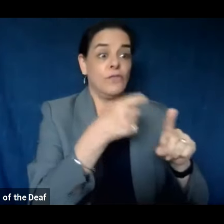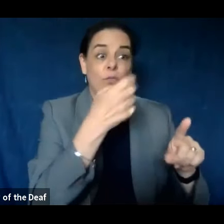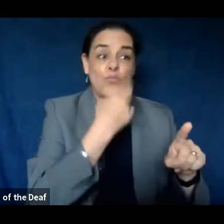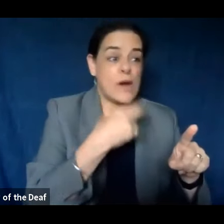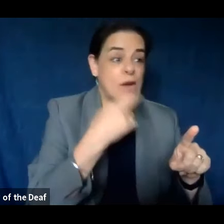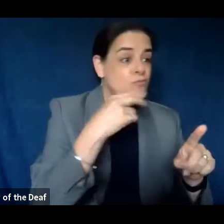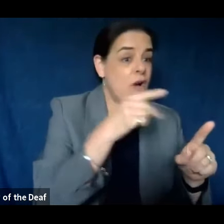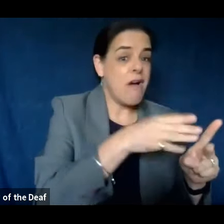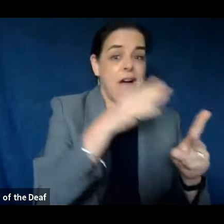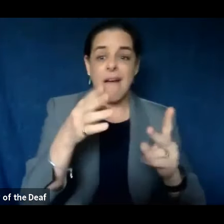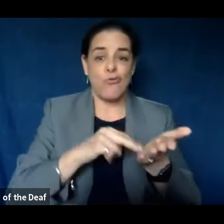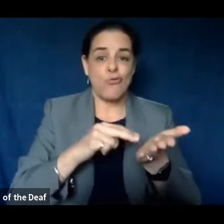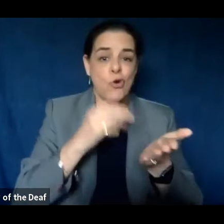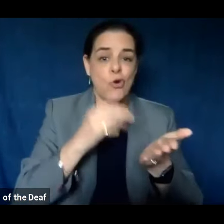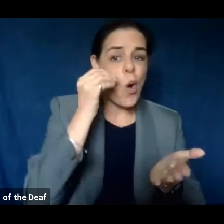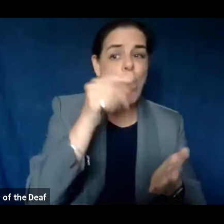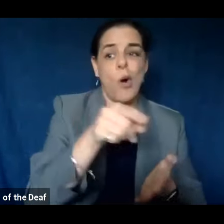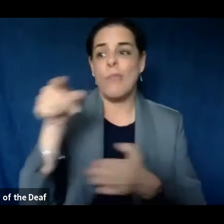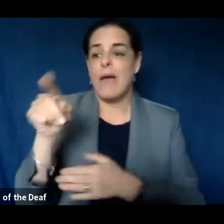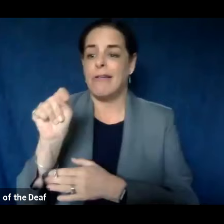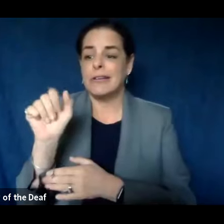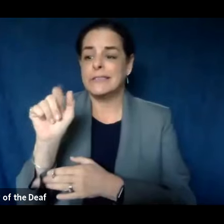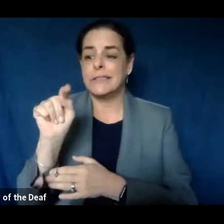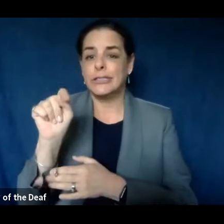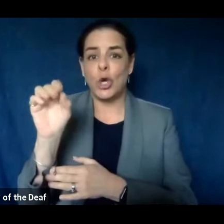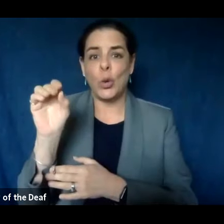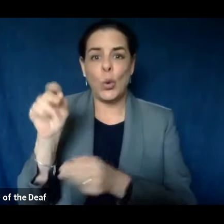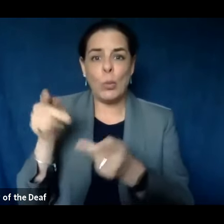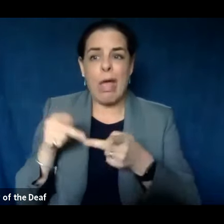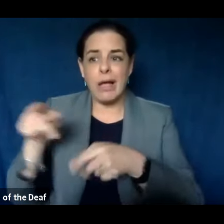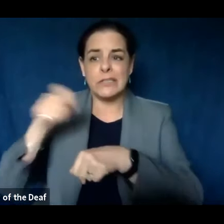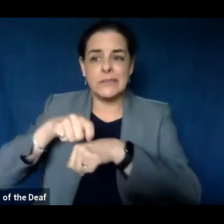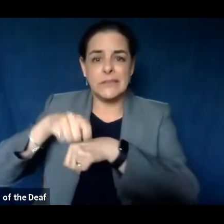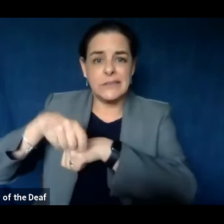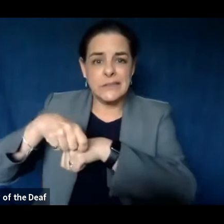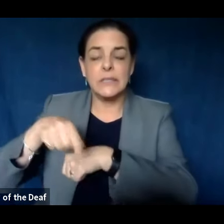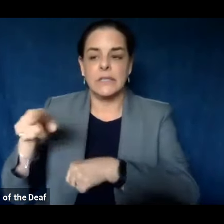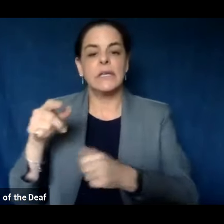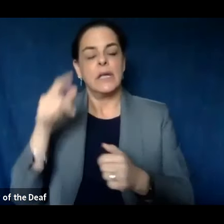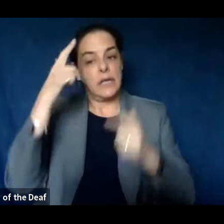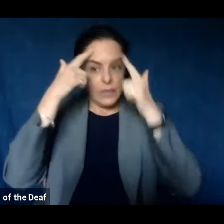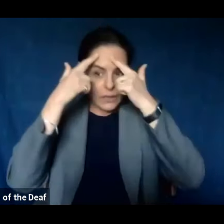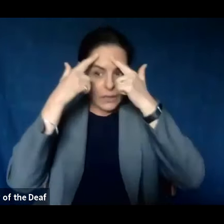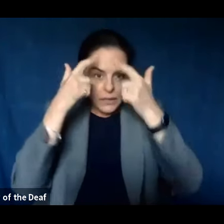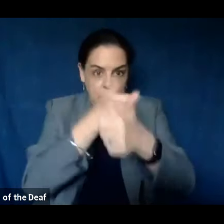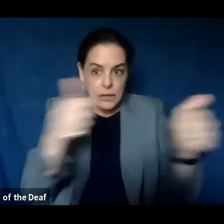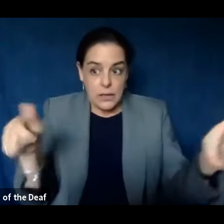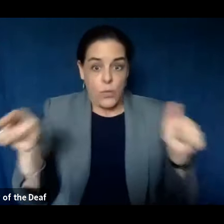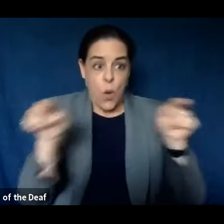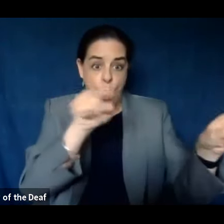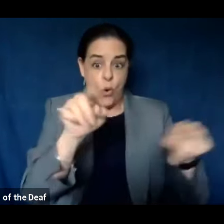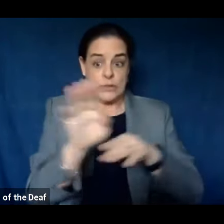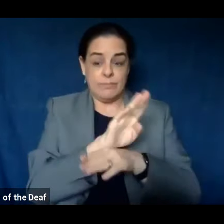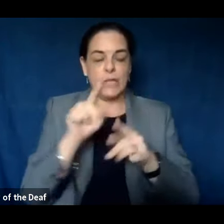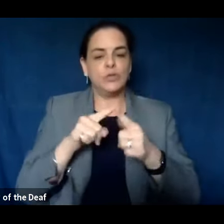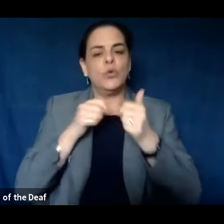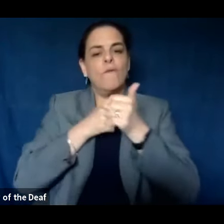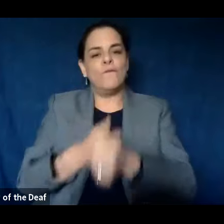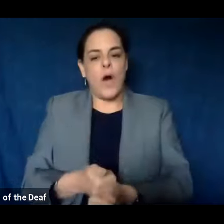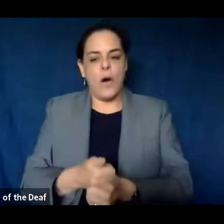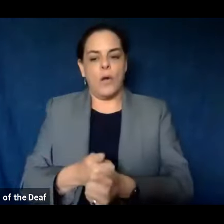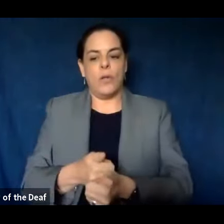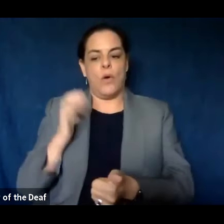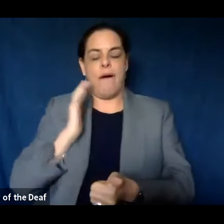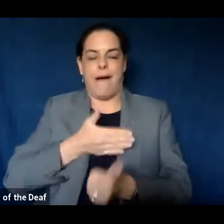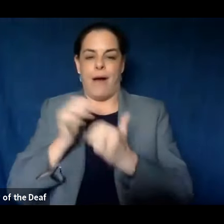parlors. It's up to these businesses to put those guidelines into practice. No one knows your business better than